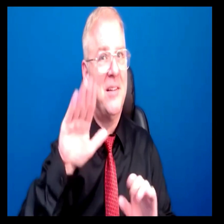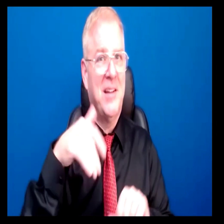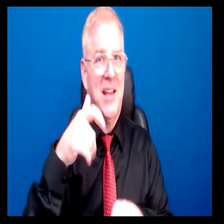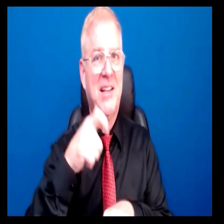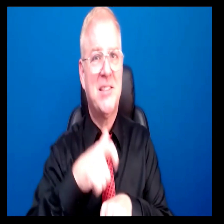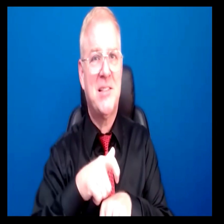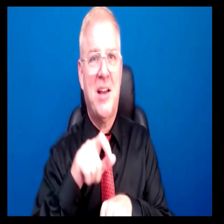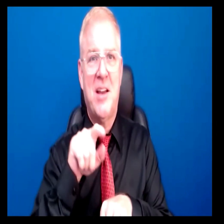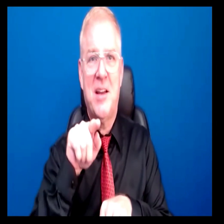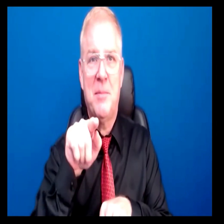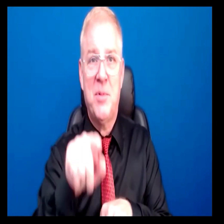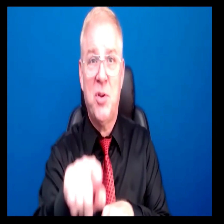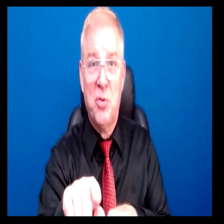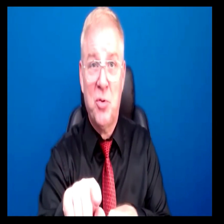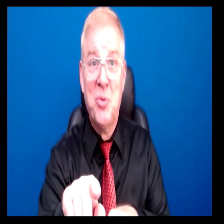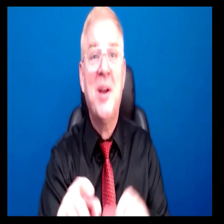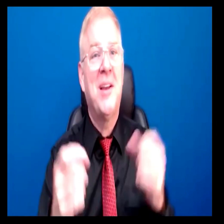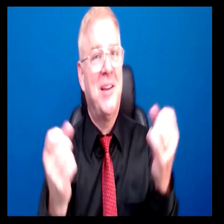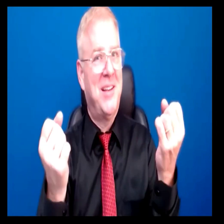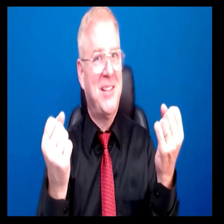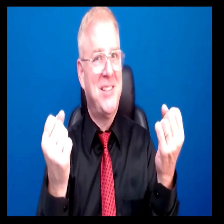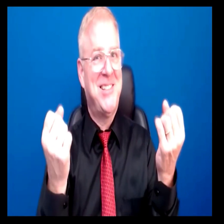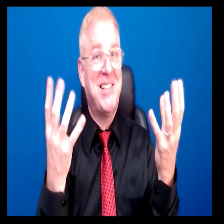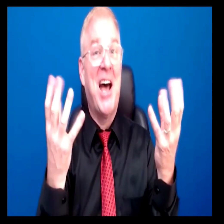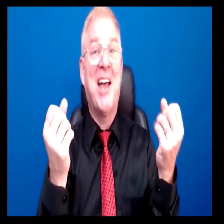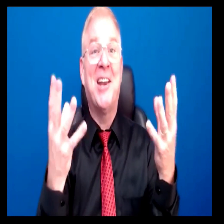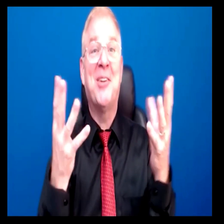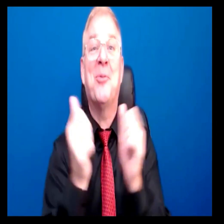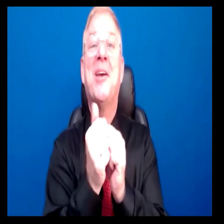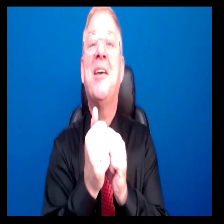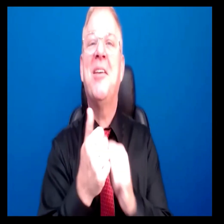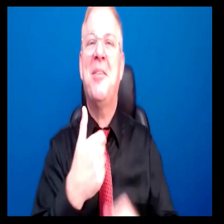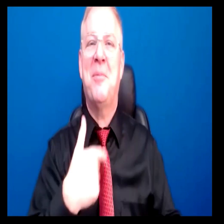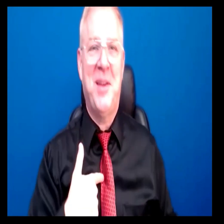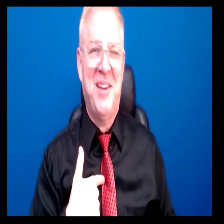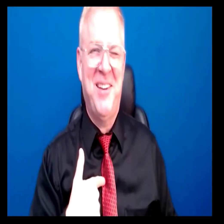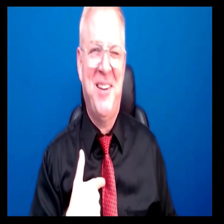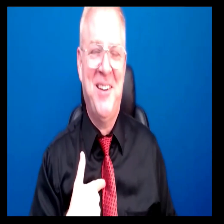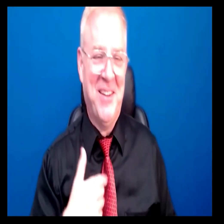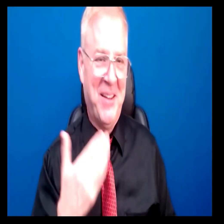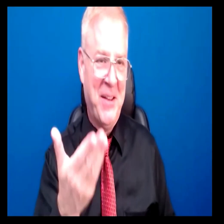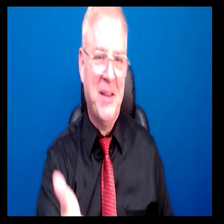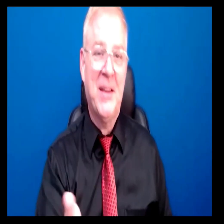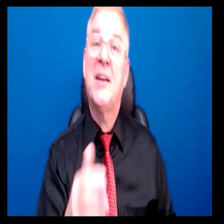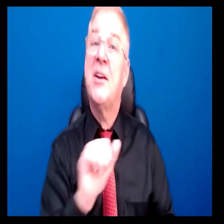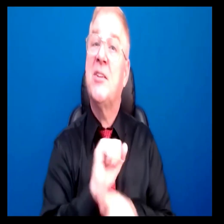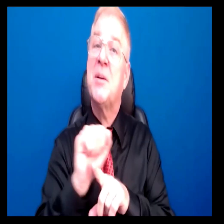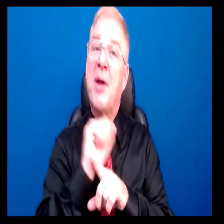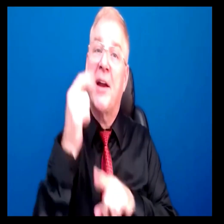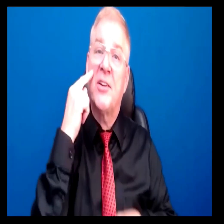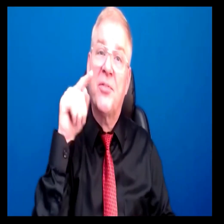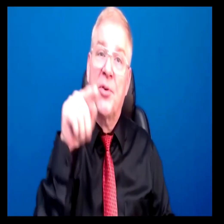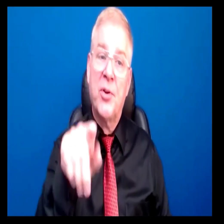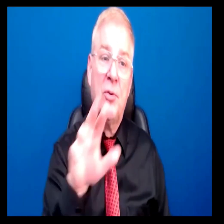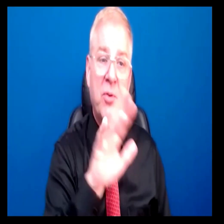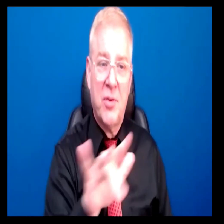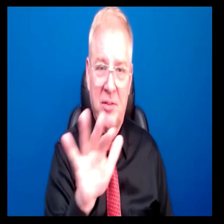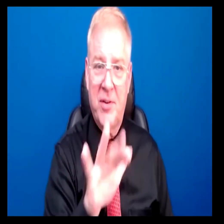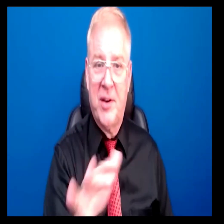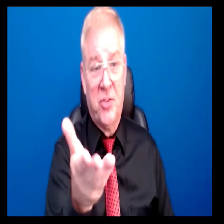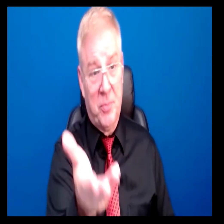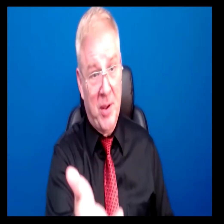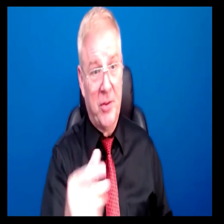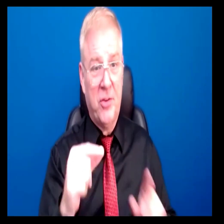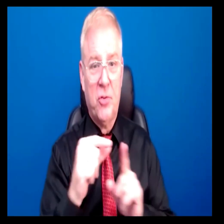ABCs. Next time you can sign with me. Here's some practice for you. You